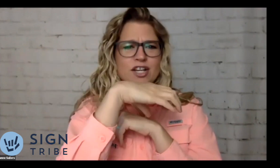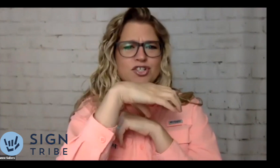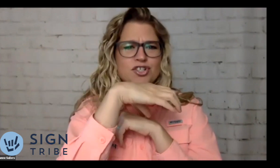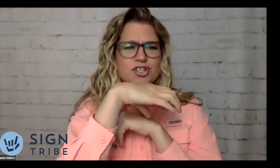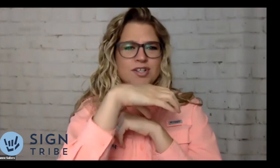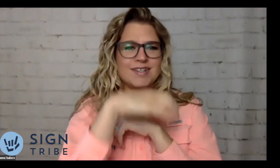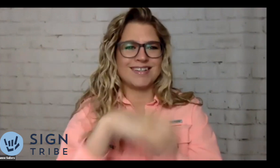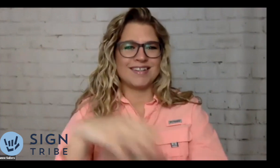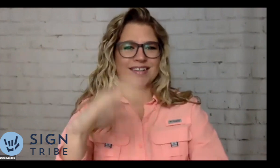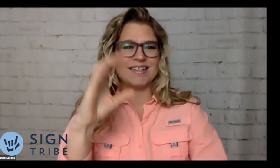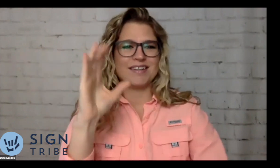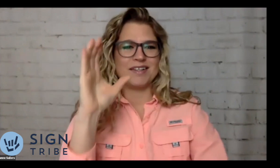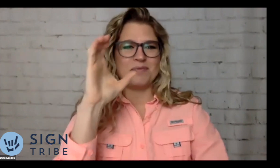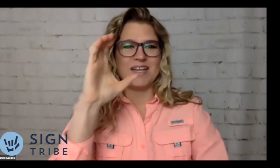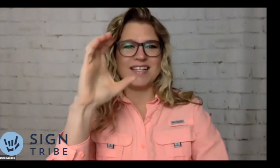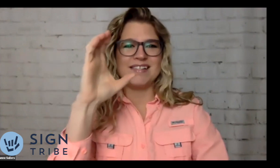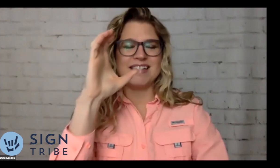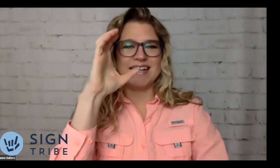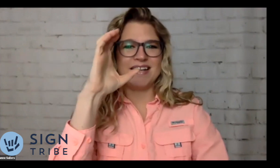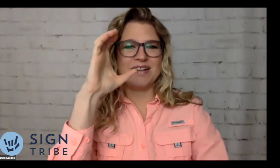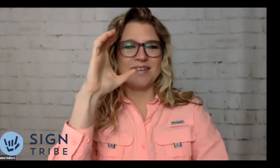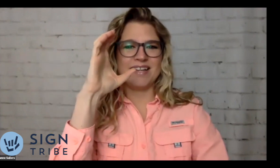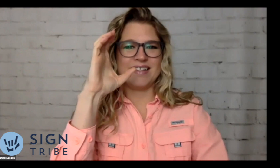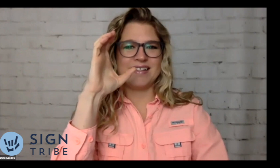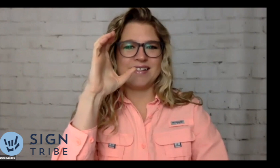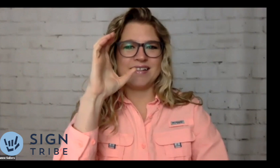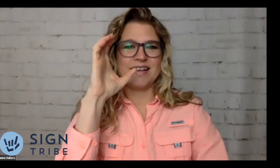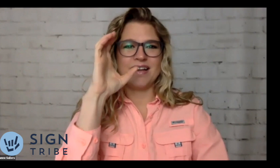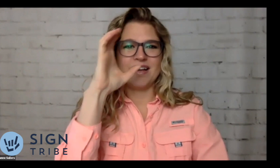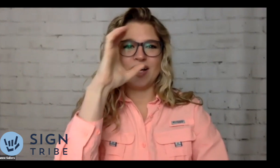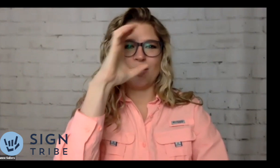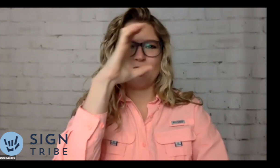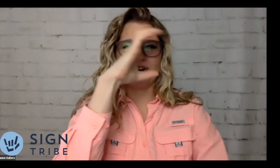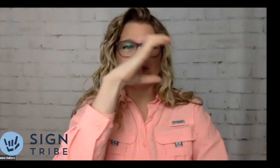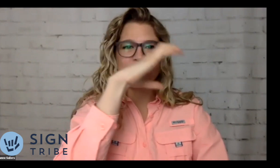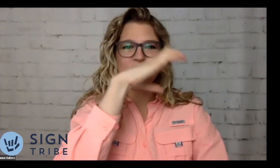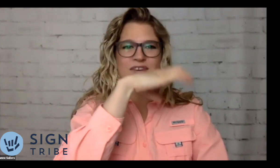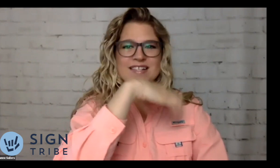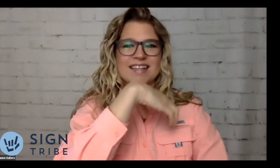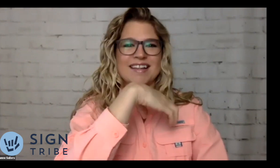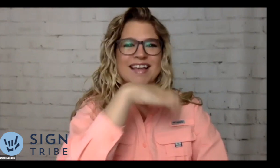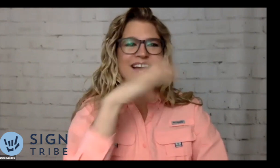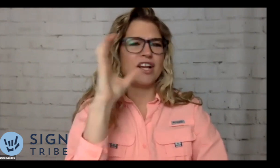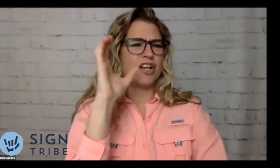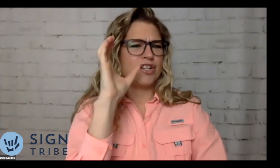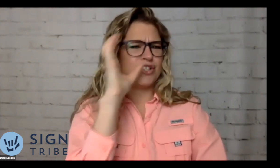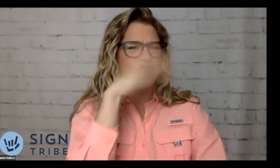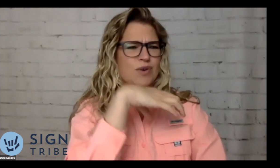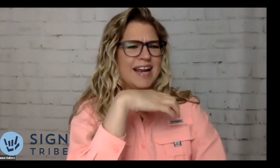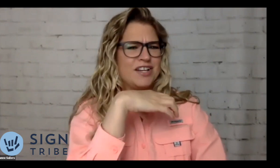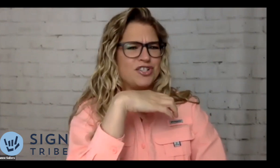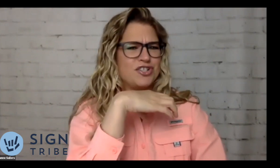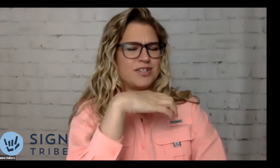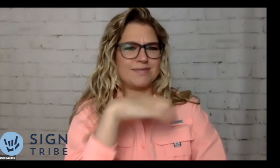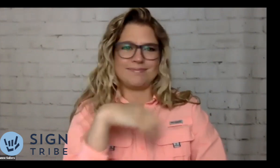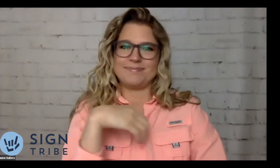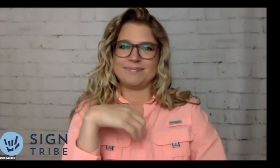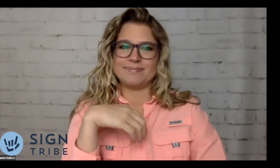Strange. Make a C like this and go across your face like that. Strange.